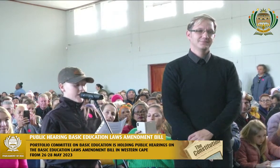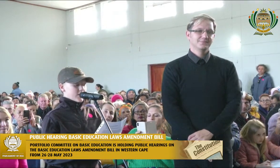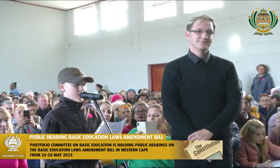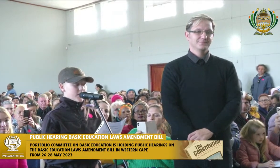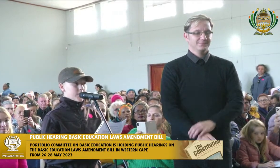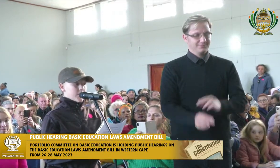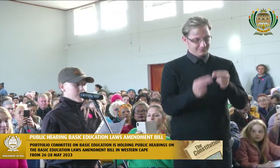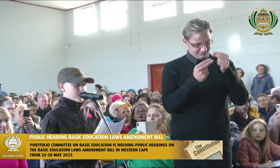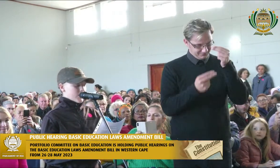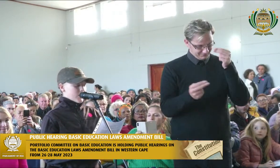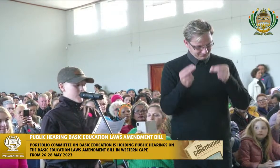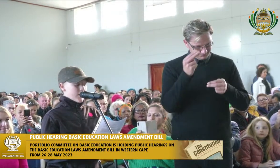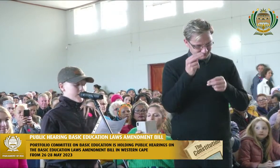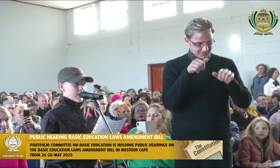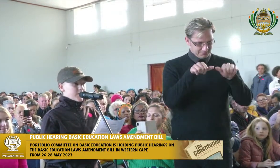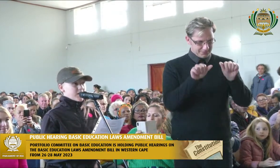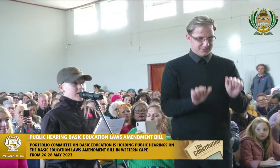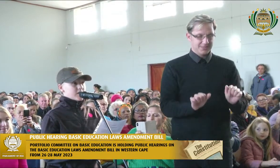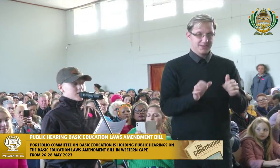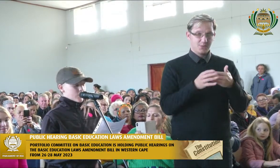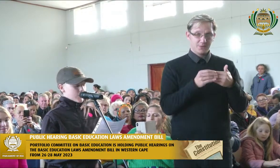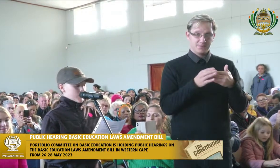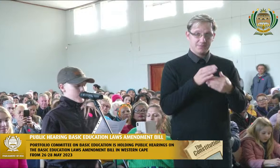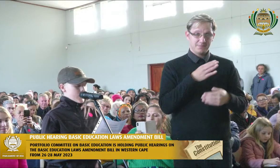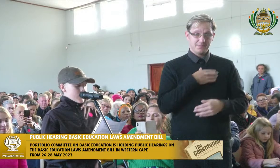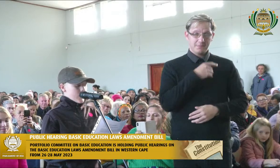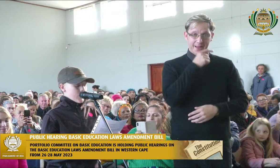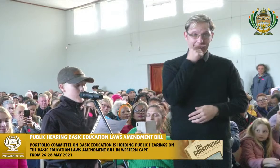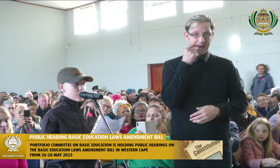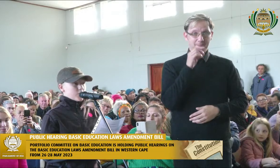Honourable Chair and Committee Members, my name is Ariston